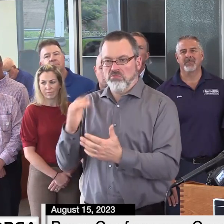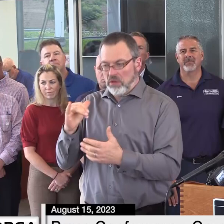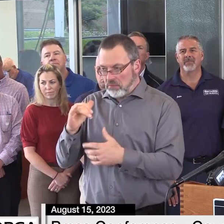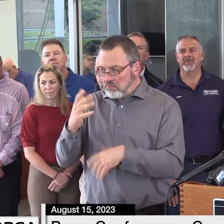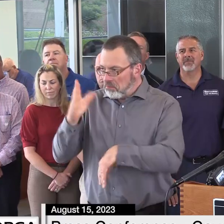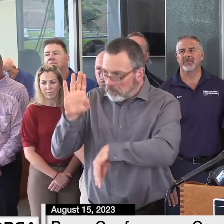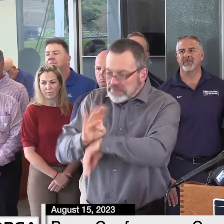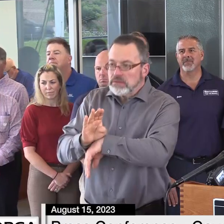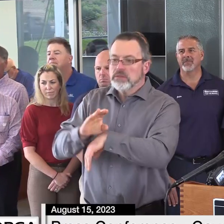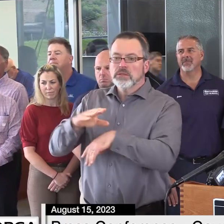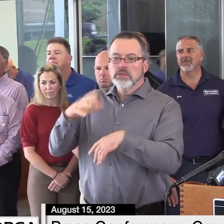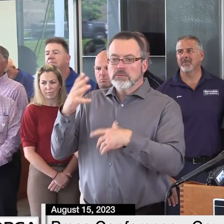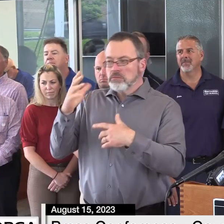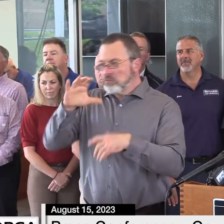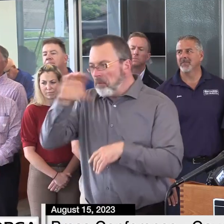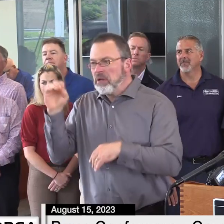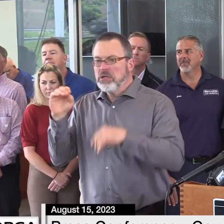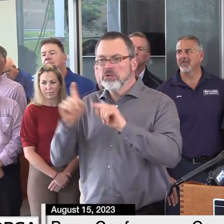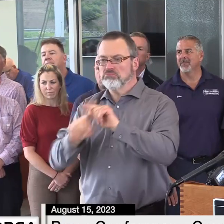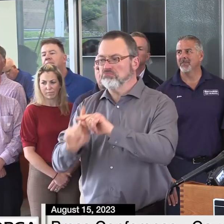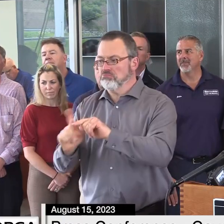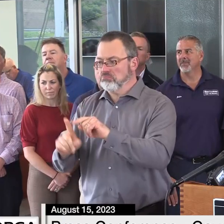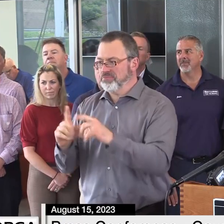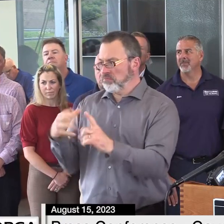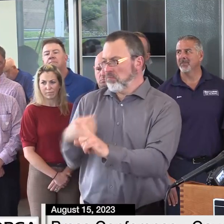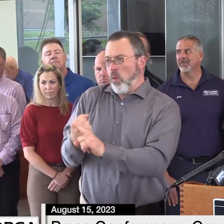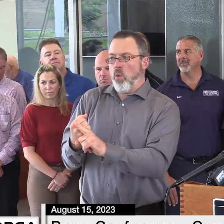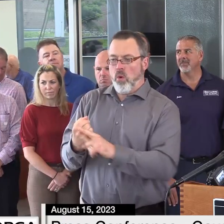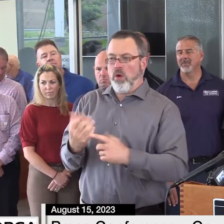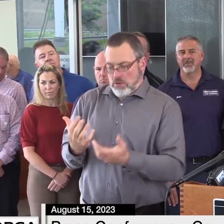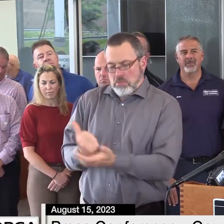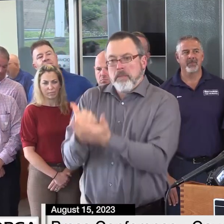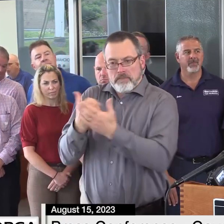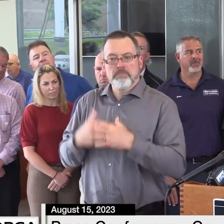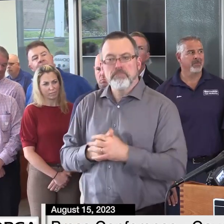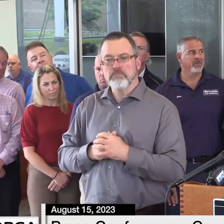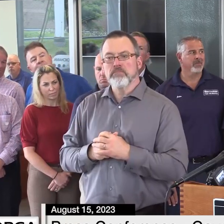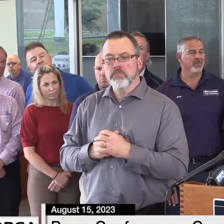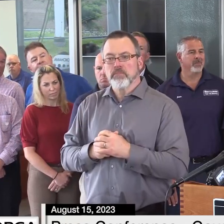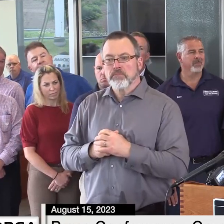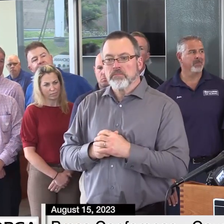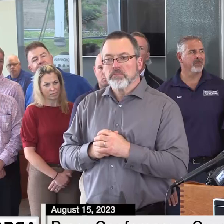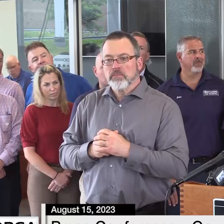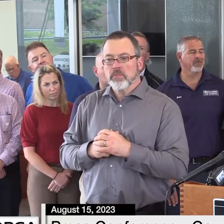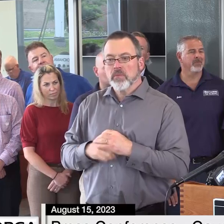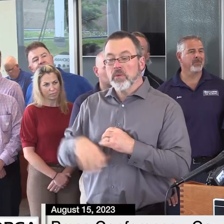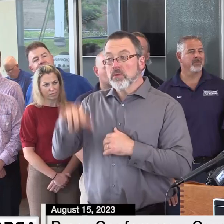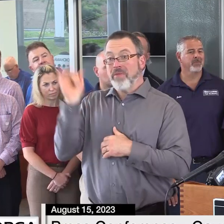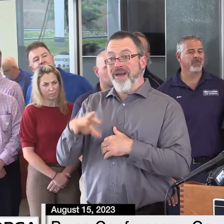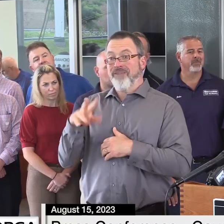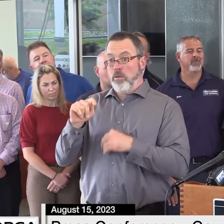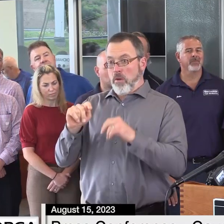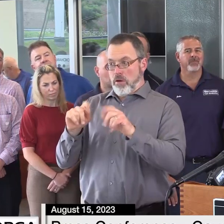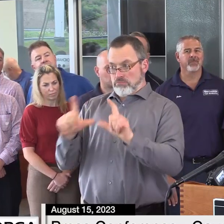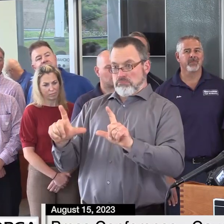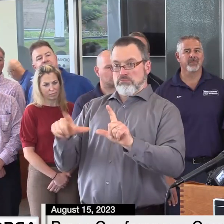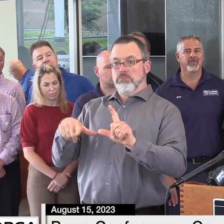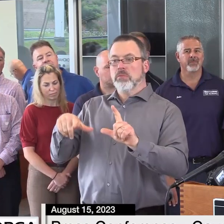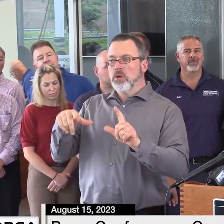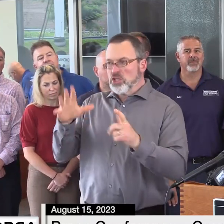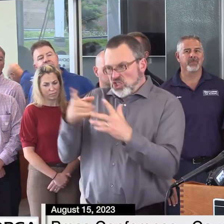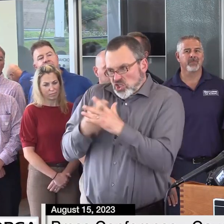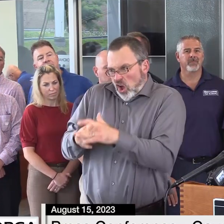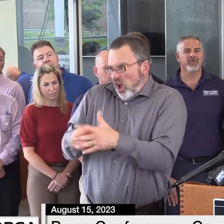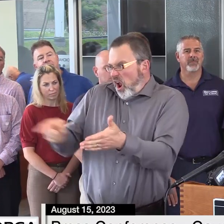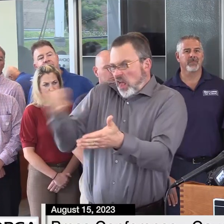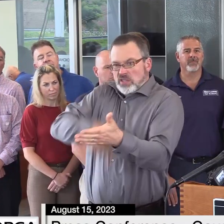individuals impacted by flooding. A little bit of news on the plates. We expect the website to go live by the end of next week, so you'll